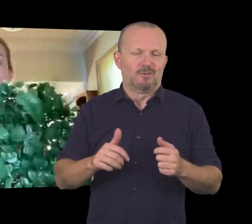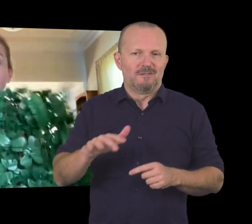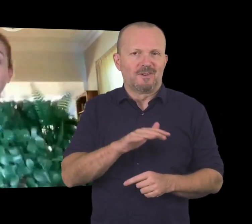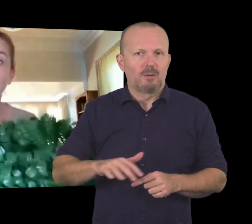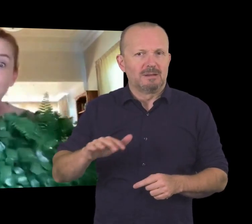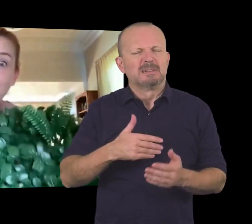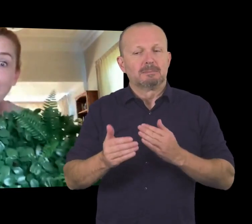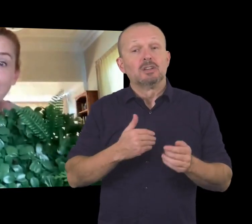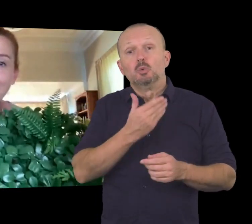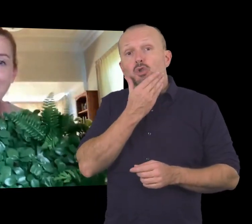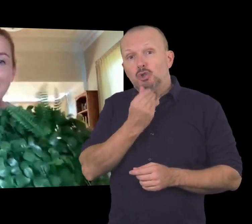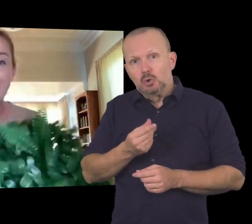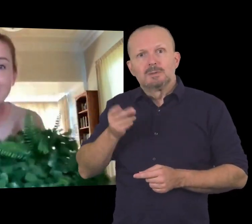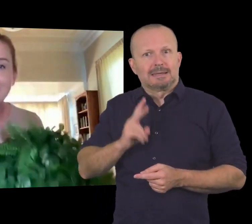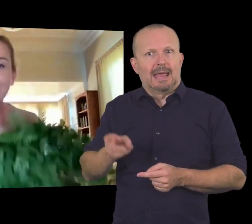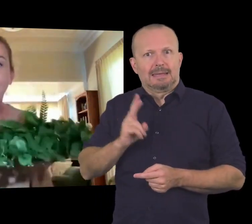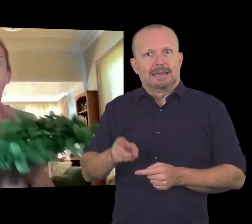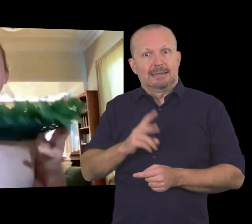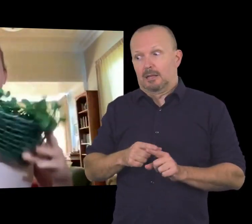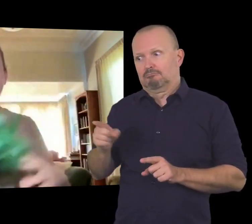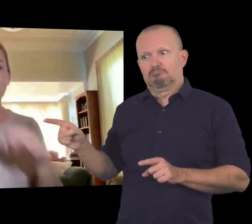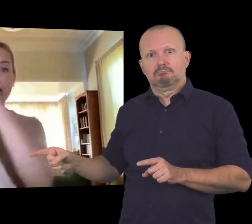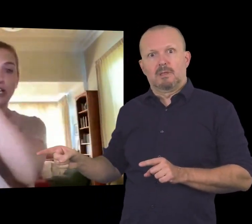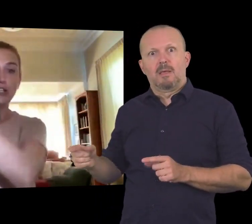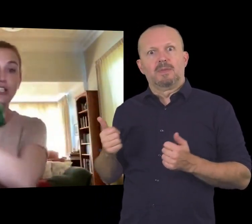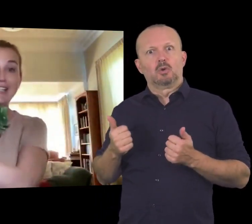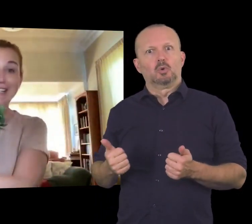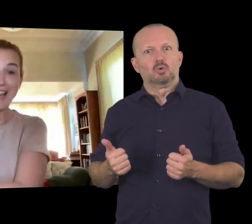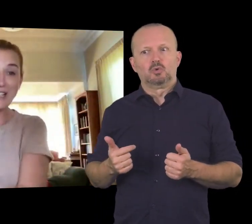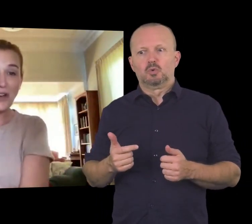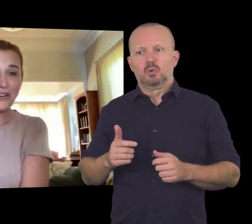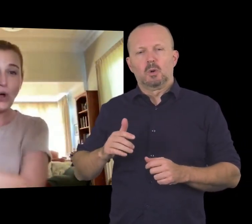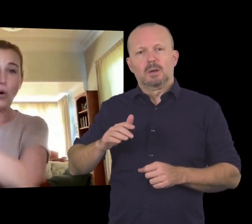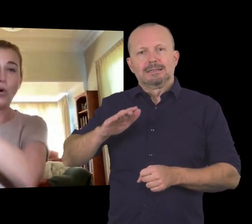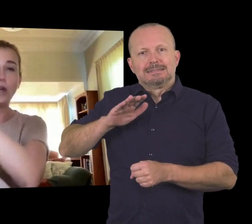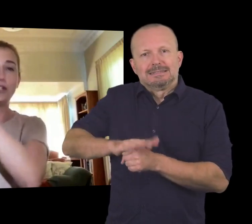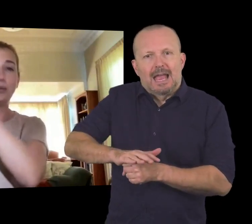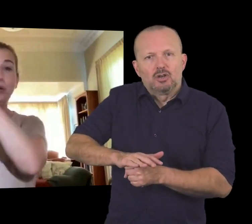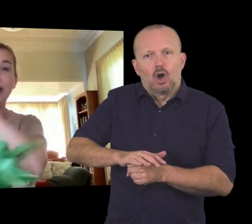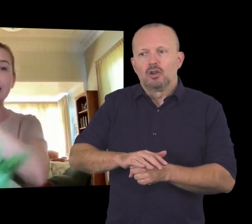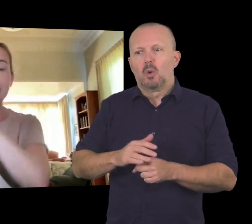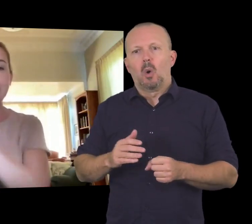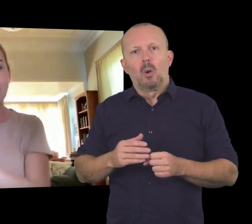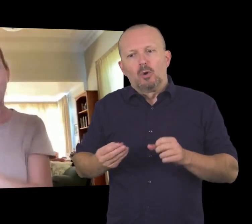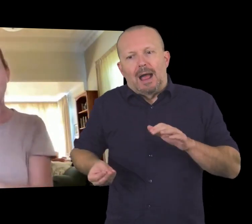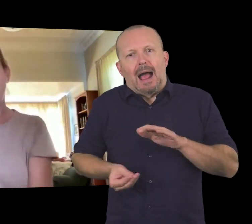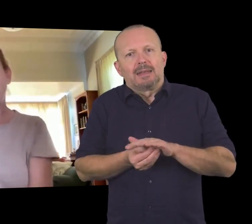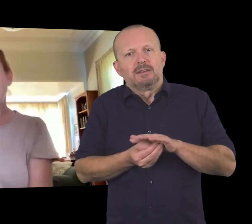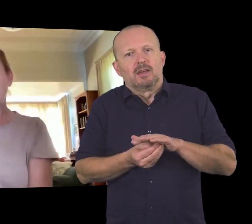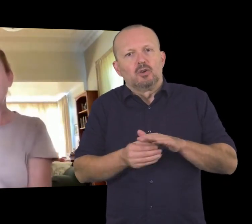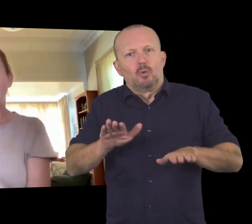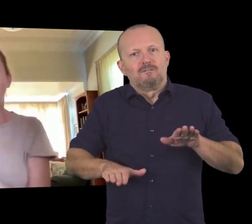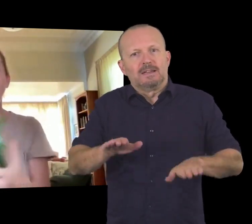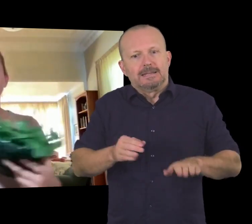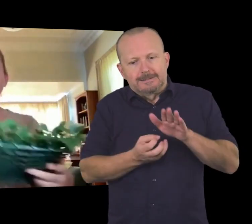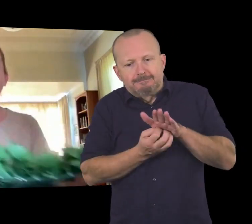environmentally friendly, but you can use them again and again and again. These are really good to stand on or to put underneath somebody's